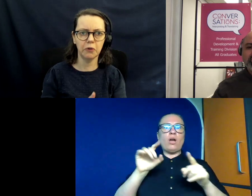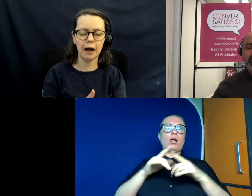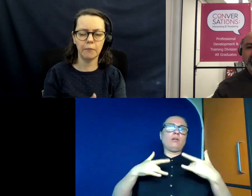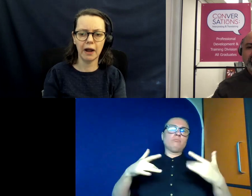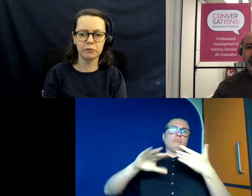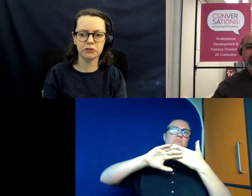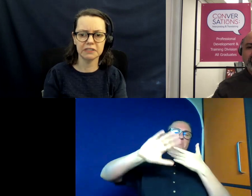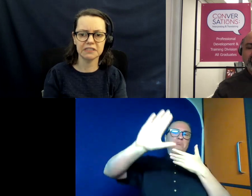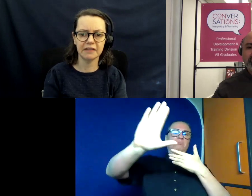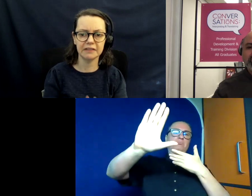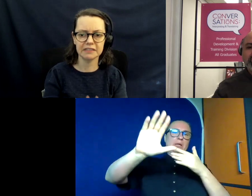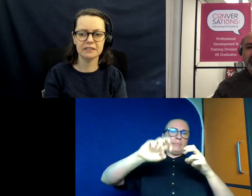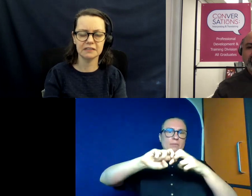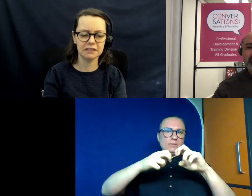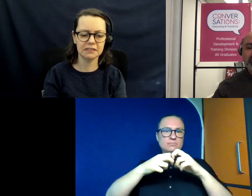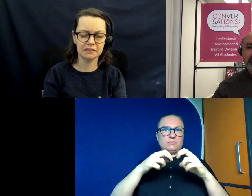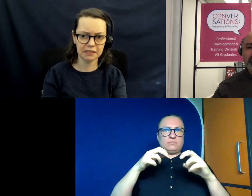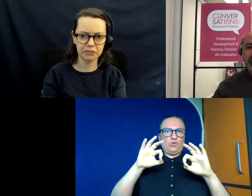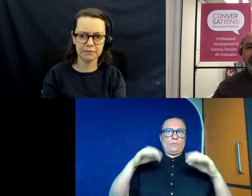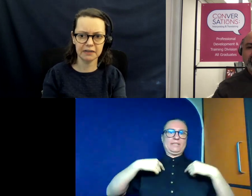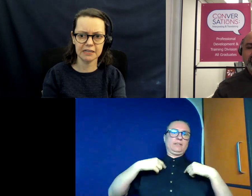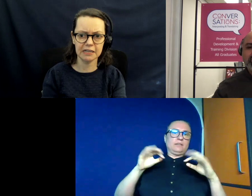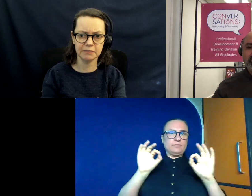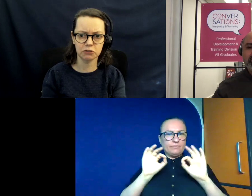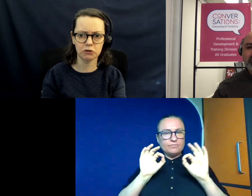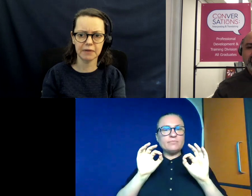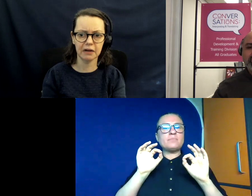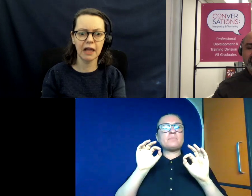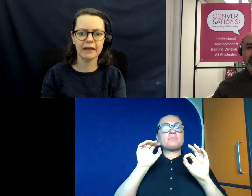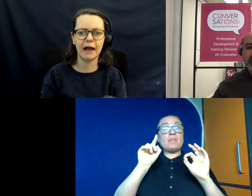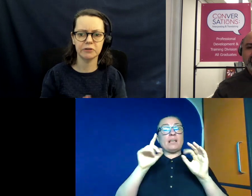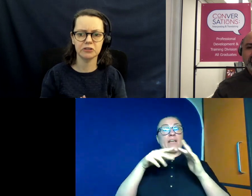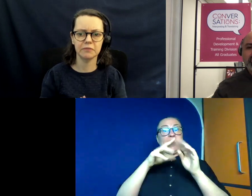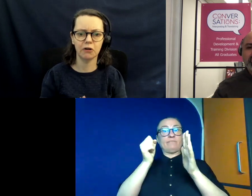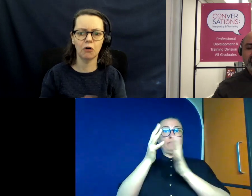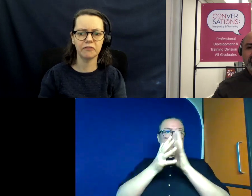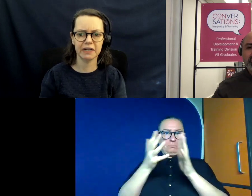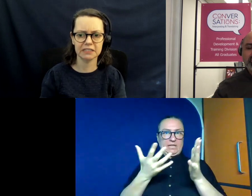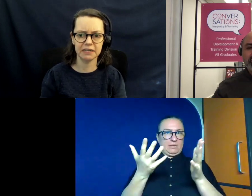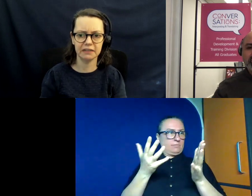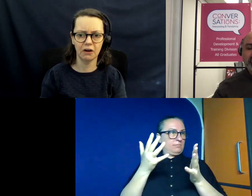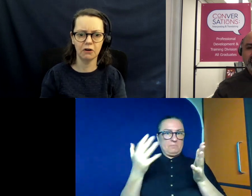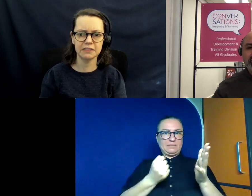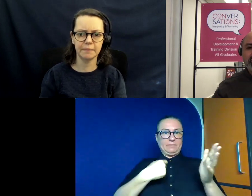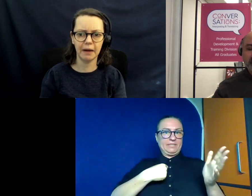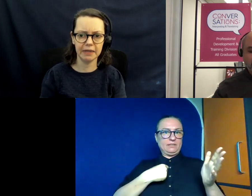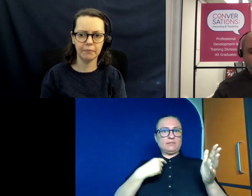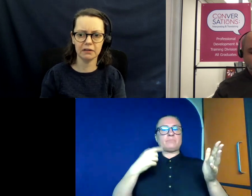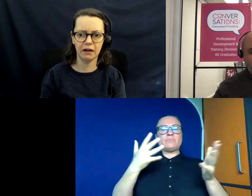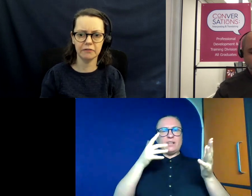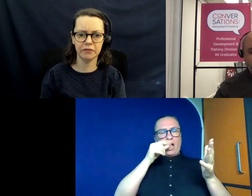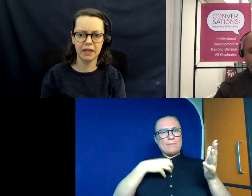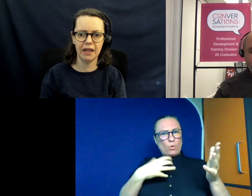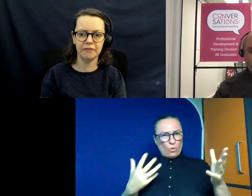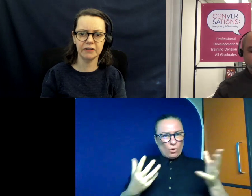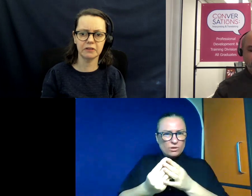you are more able to understand that the subject matter that is being talked about can happen to me or affects me or is about me in my